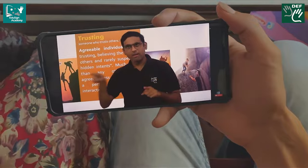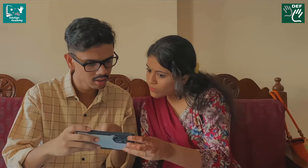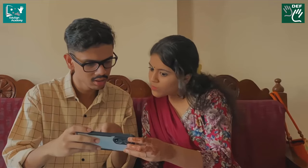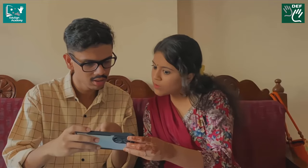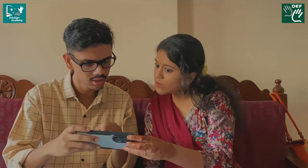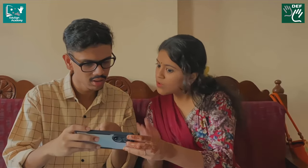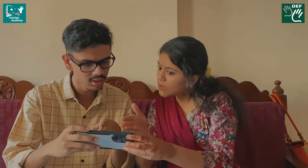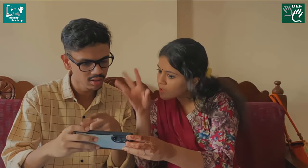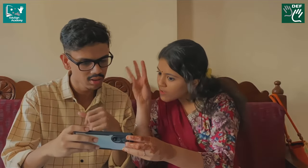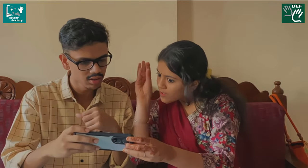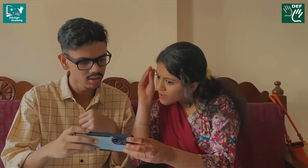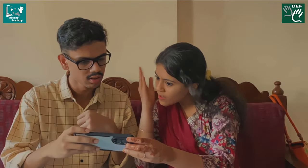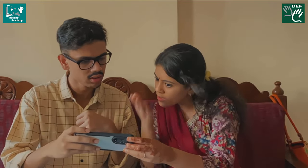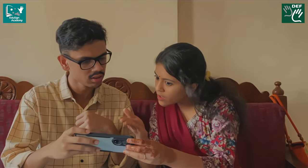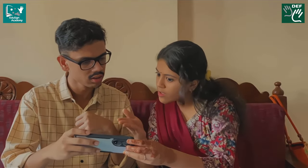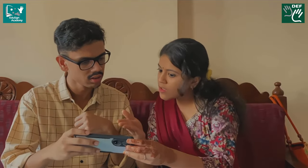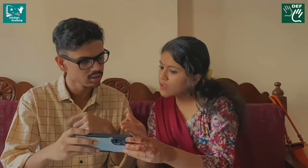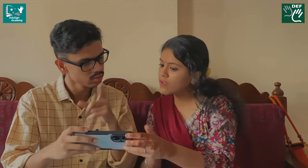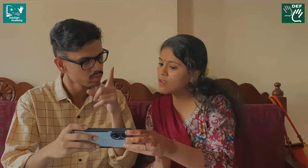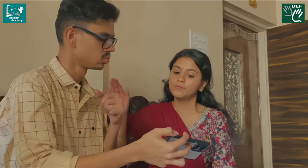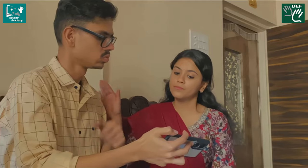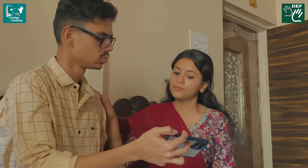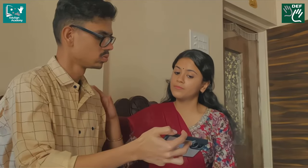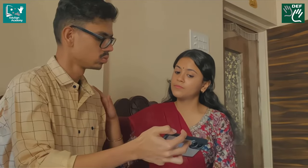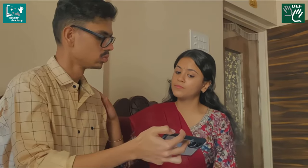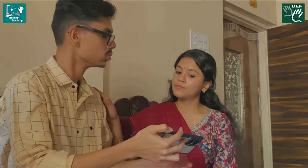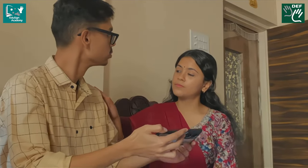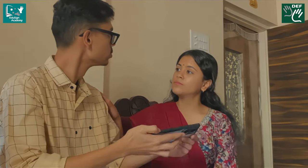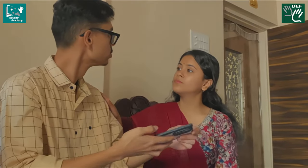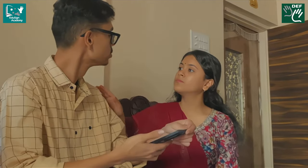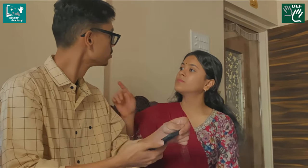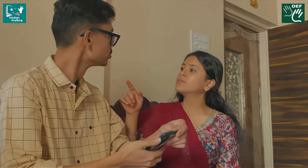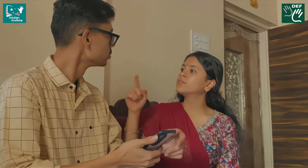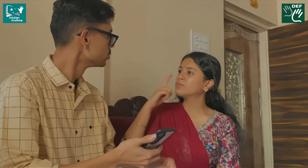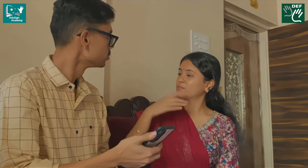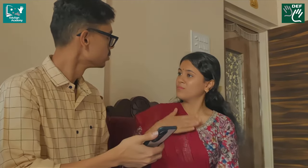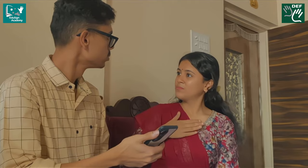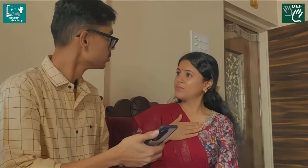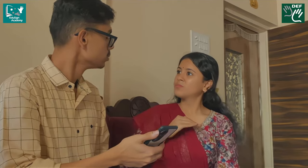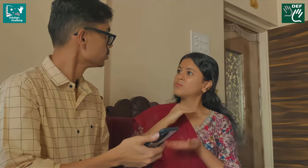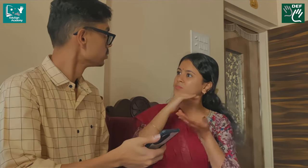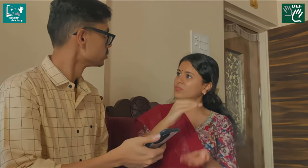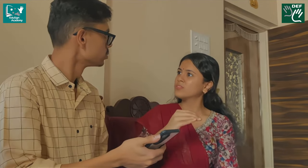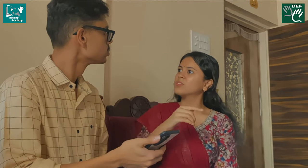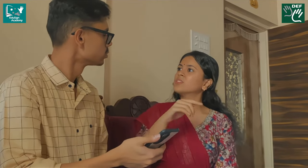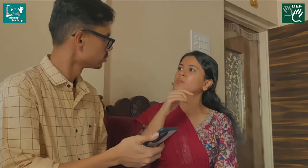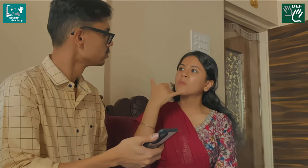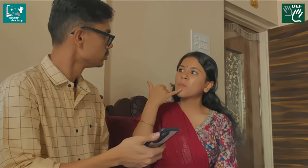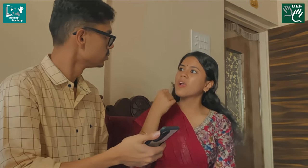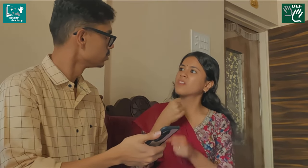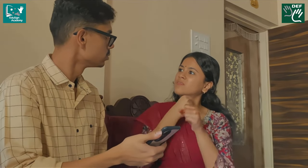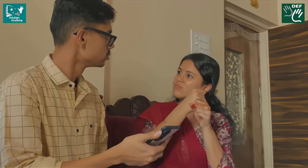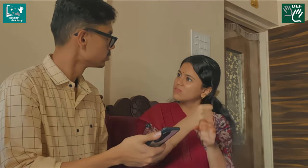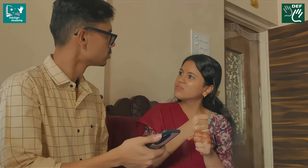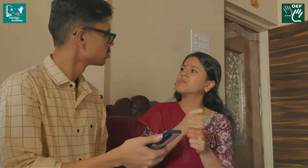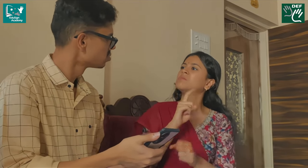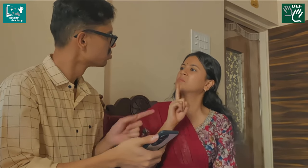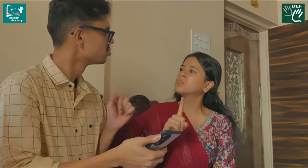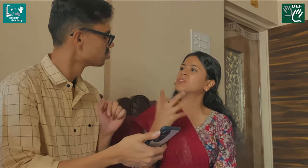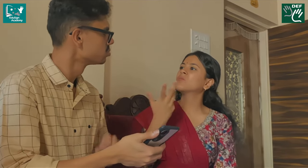Oh, she can learn with this. I think we should gift her a mobile. Why? It will help her